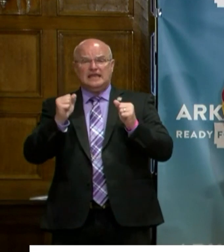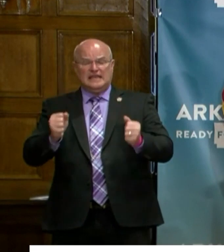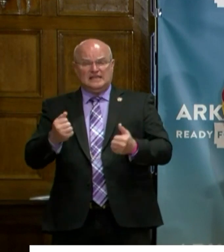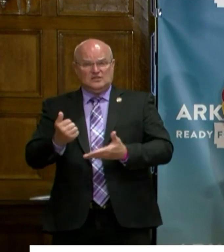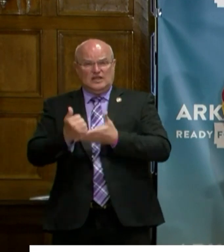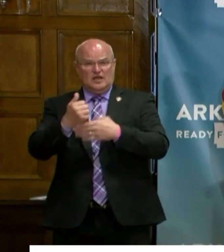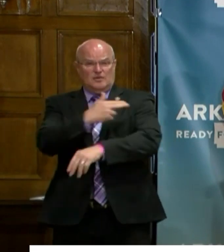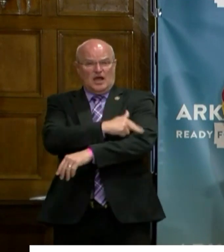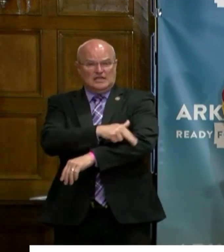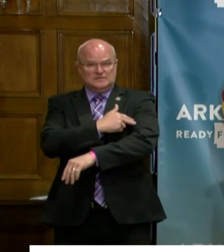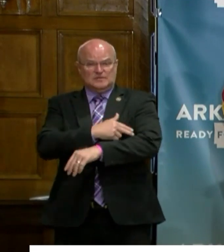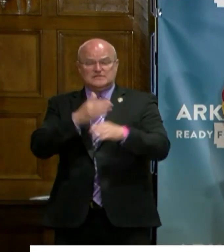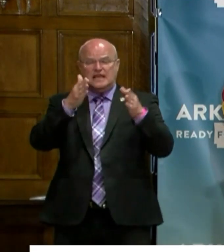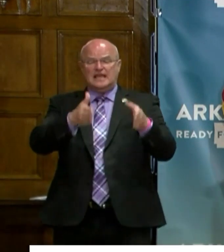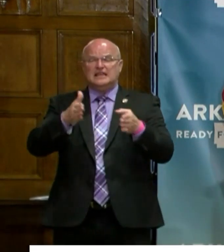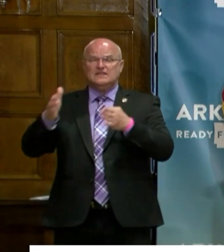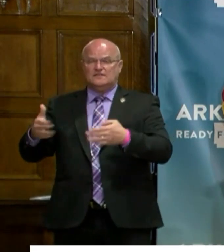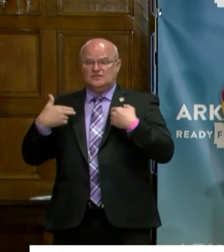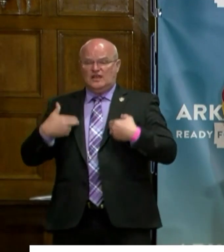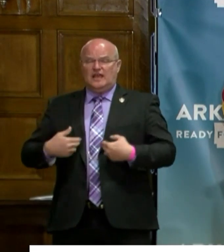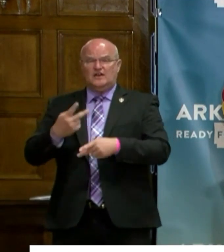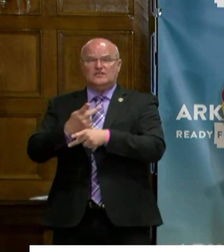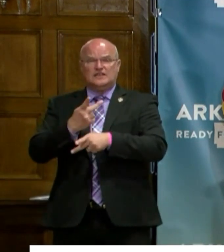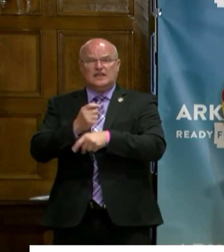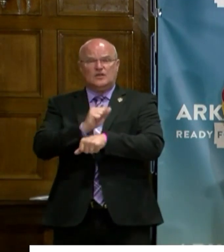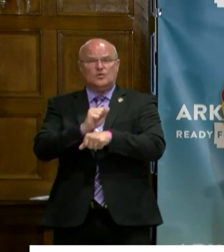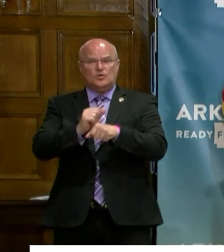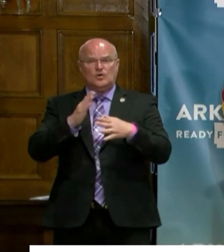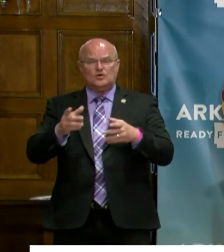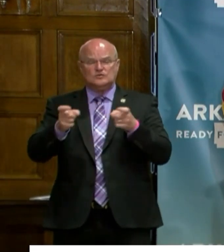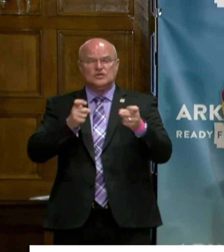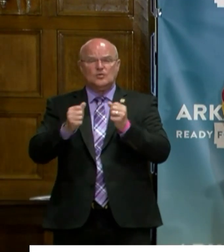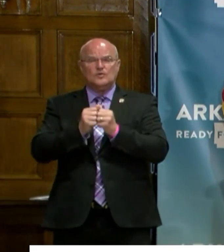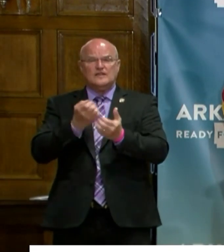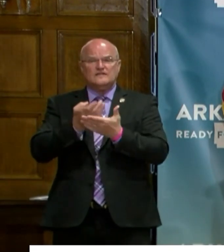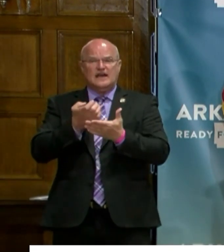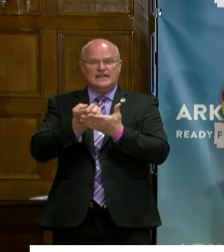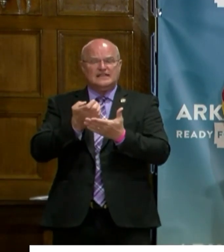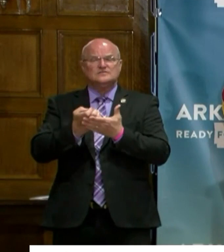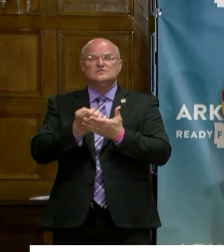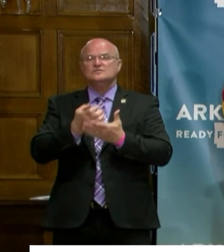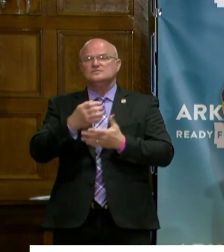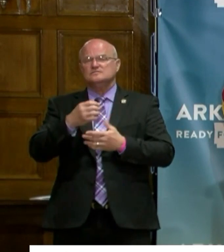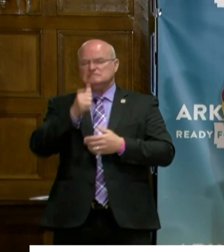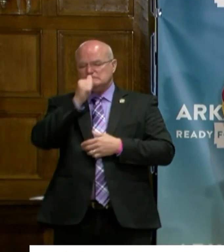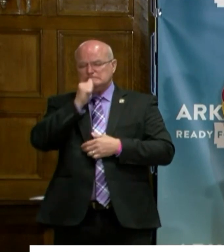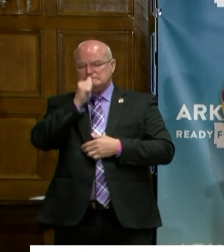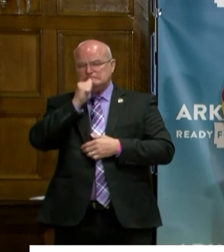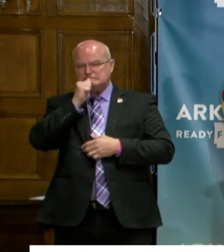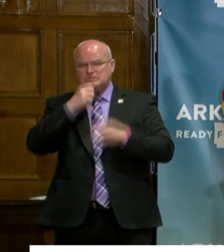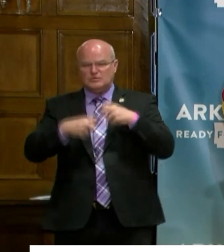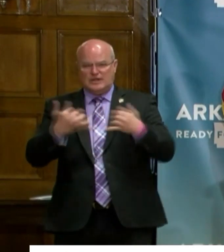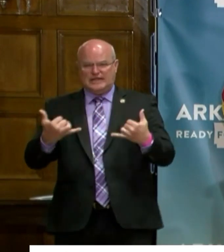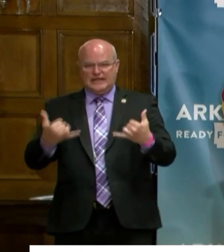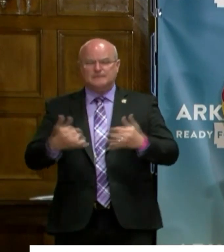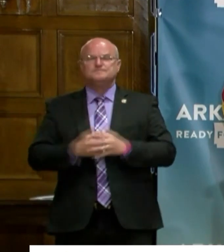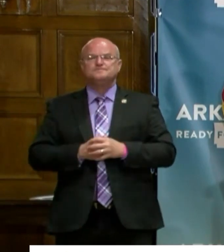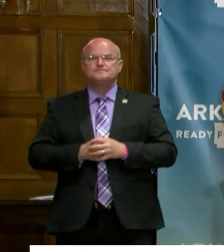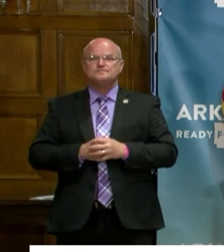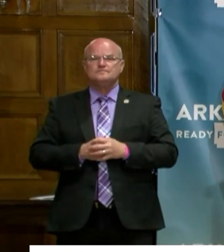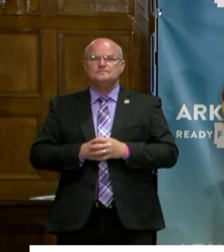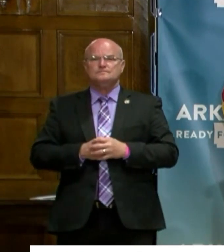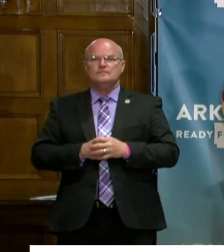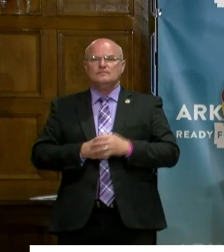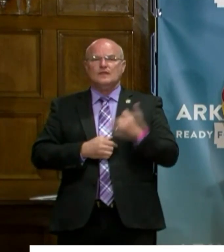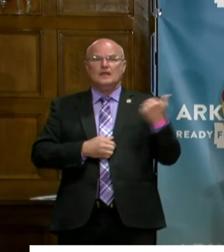and specifically those individual healthcare workers cope with this financial and economic stress of the pandemic? Well, this is